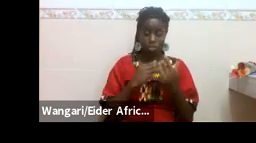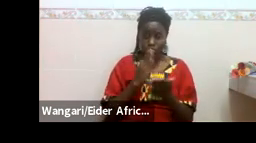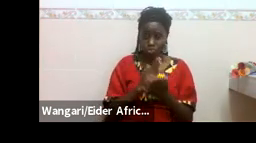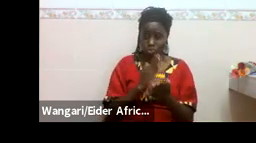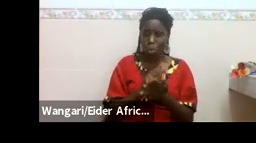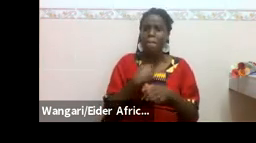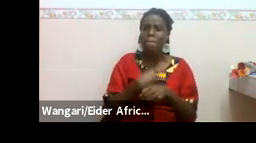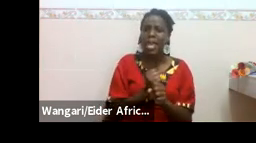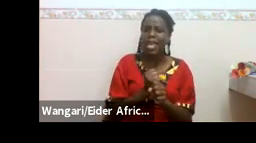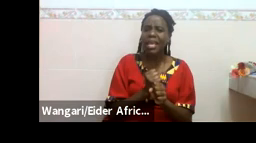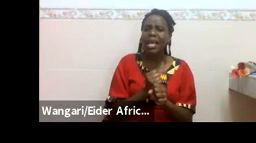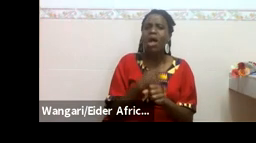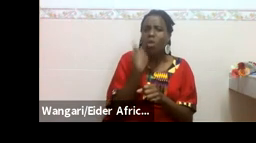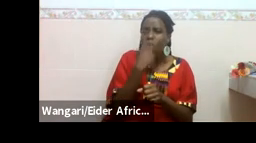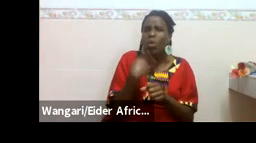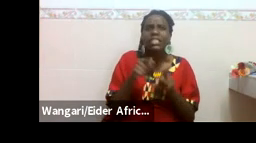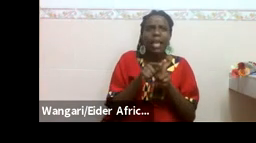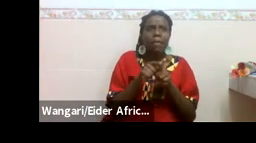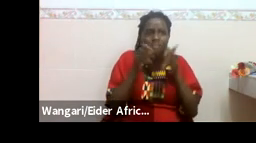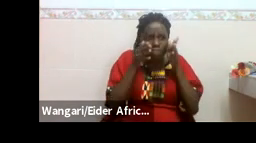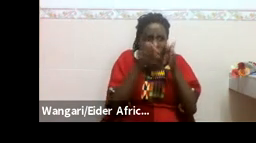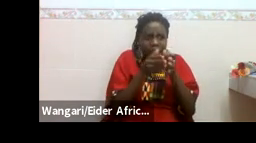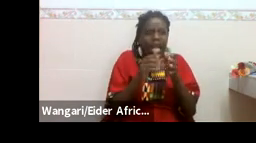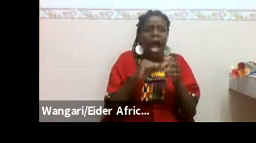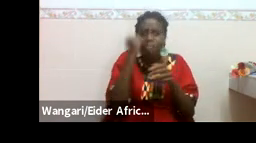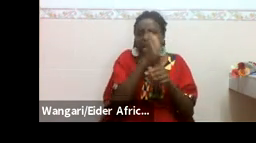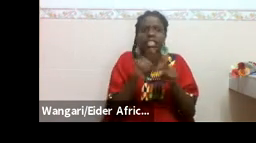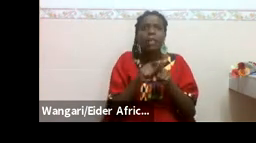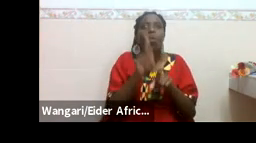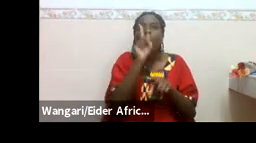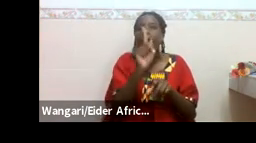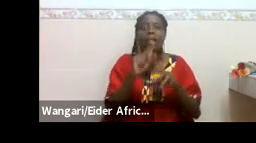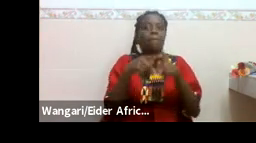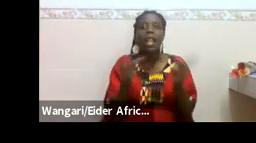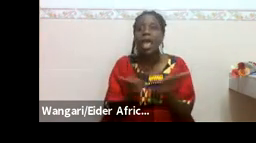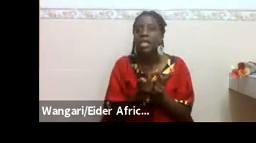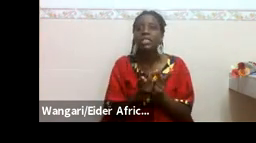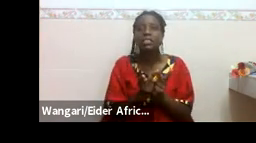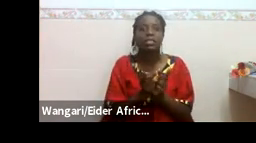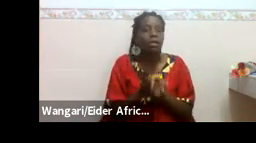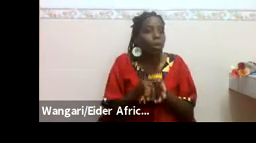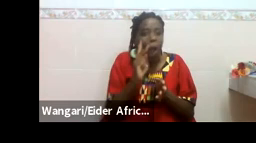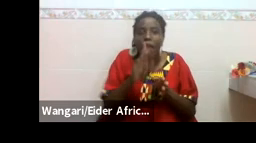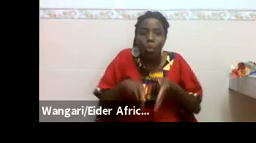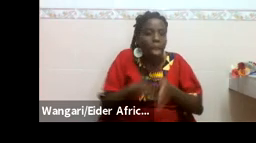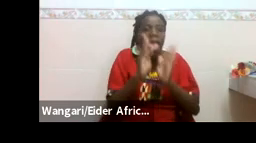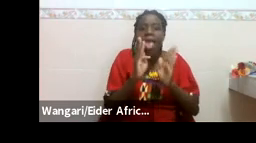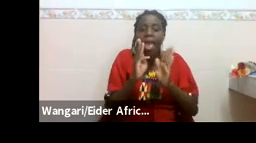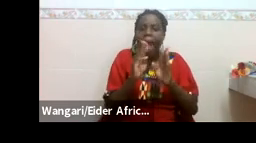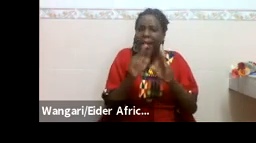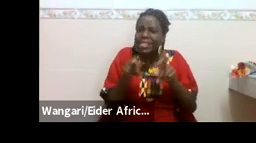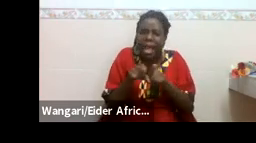individualizes the issues that are happening to Africa and sort of masks the kind of violent processes